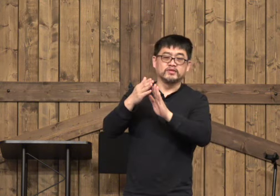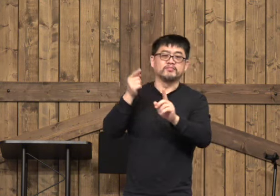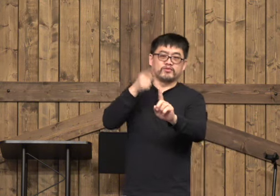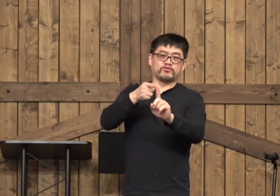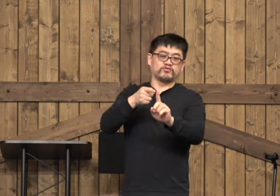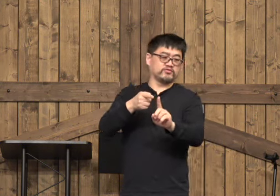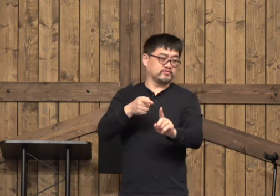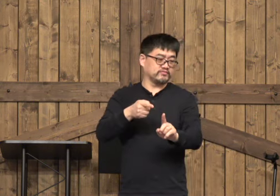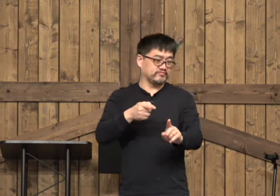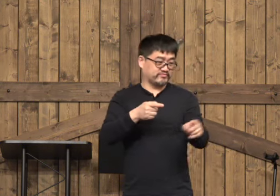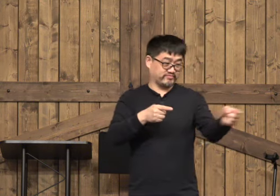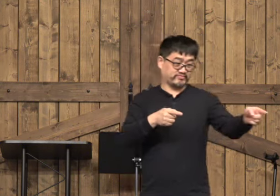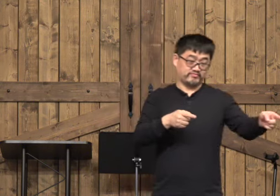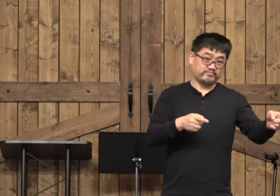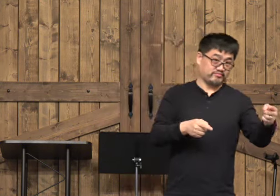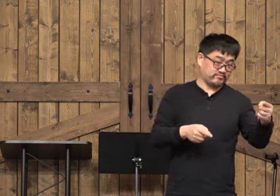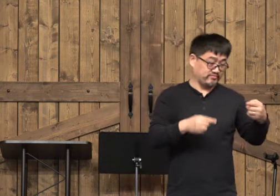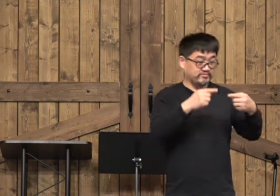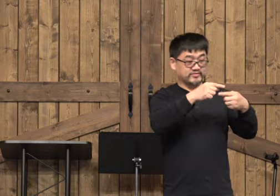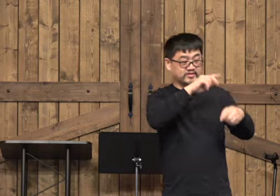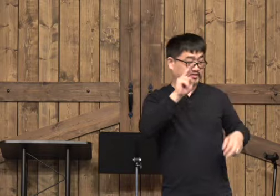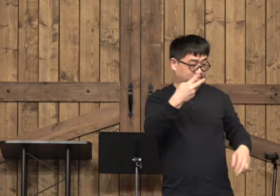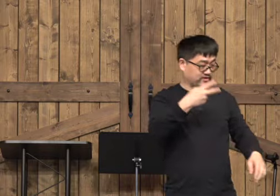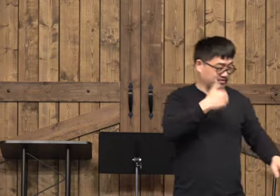And to have a relationship with them. that's what's not going on. That was his goal.